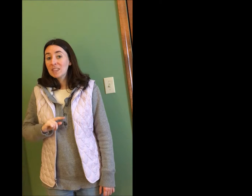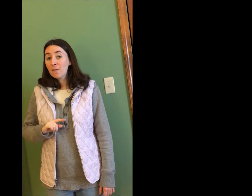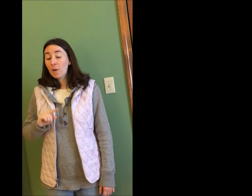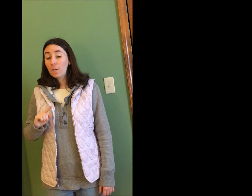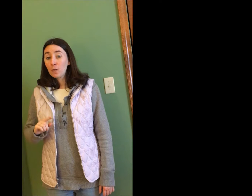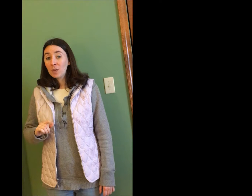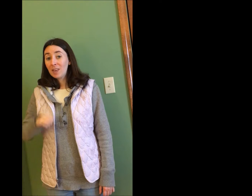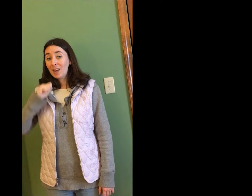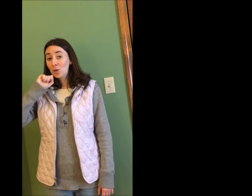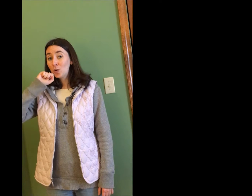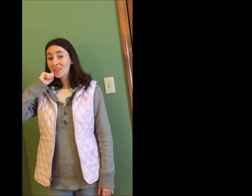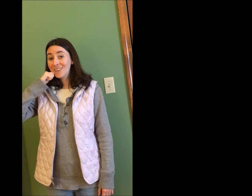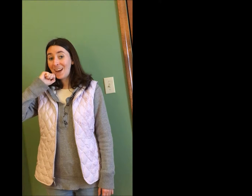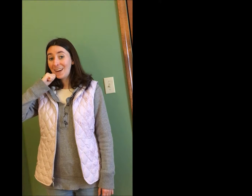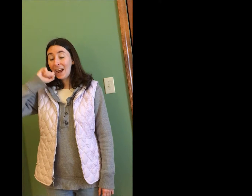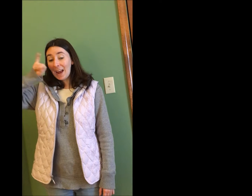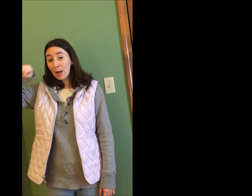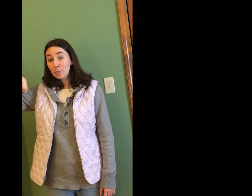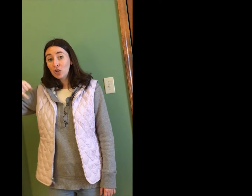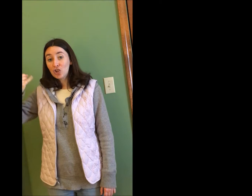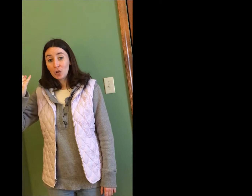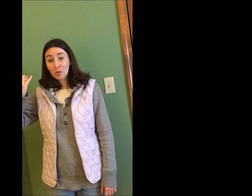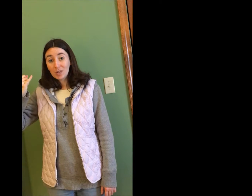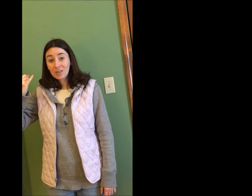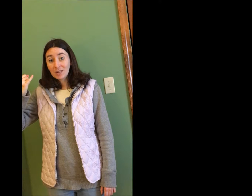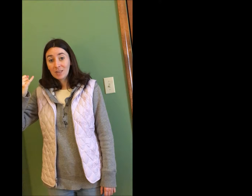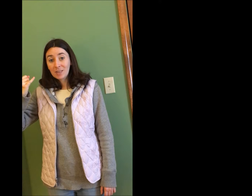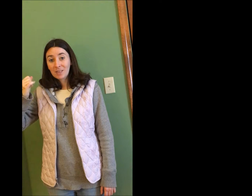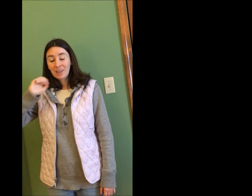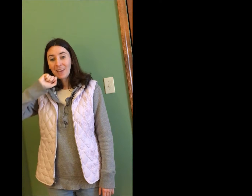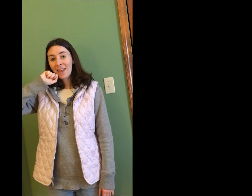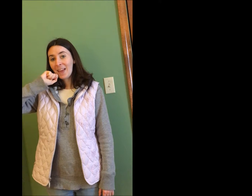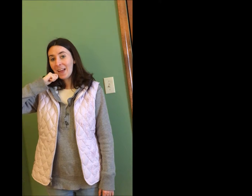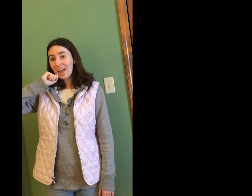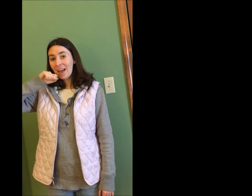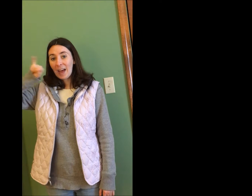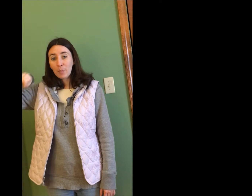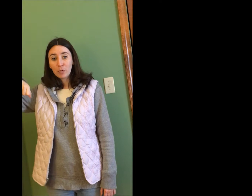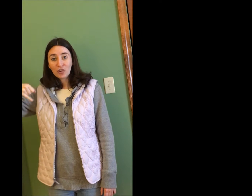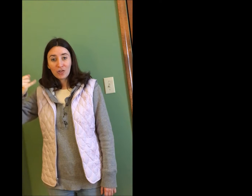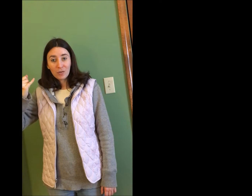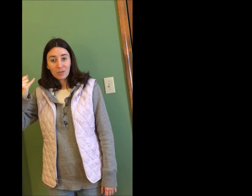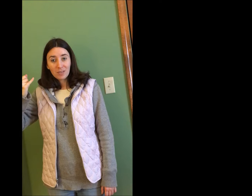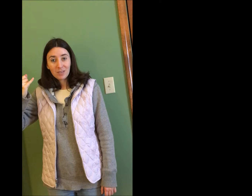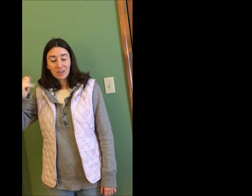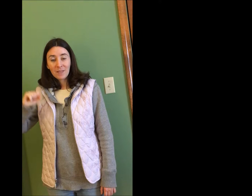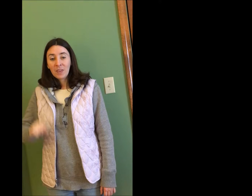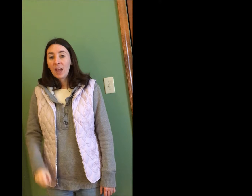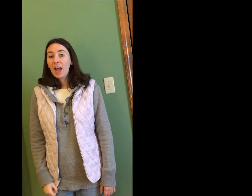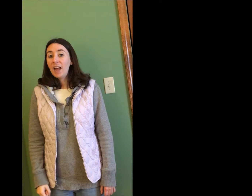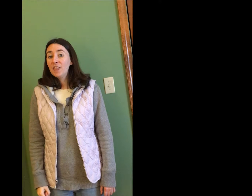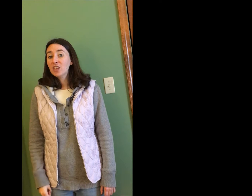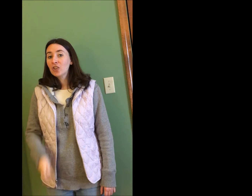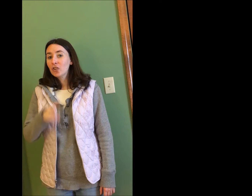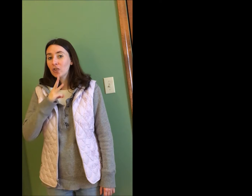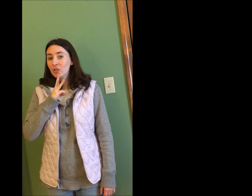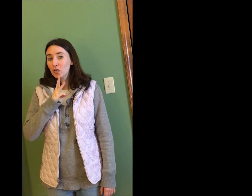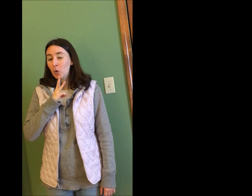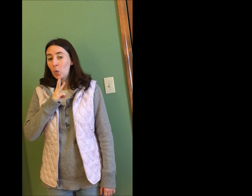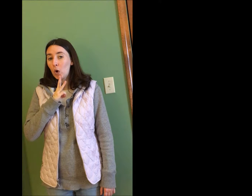specific fruit they like, you could sign apple juice. Apple juice. And then children also drink